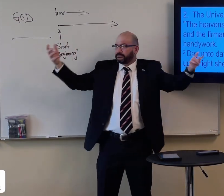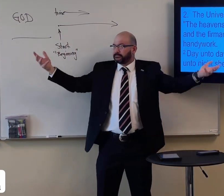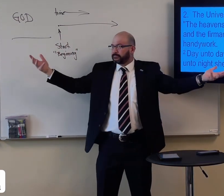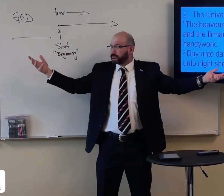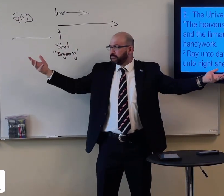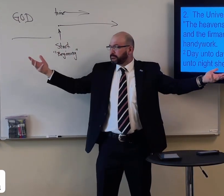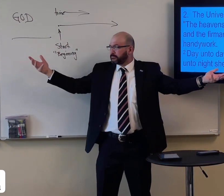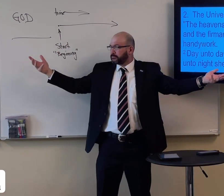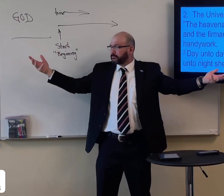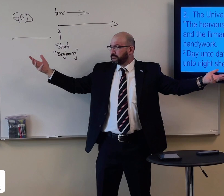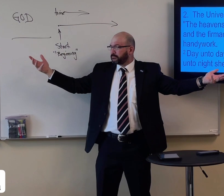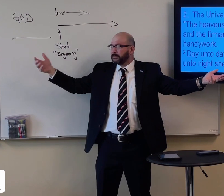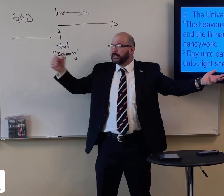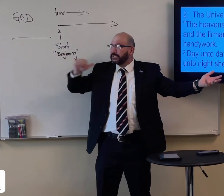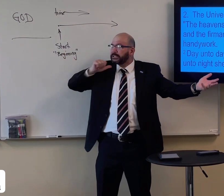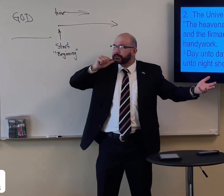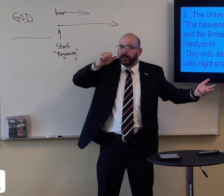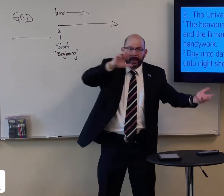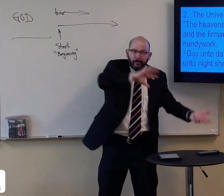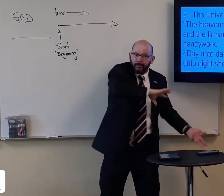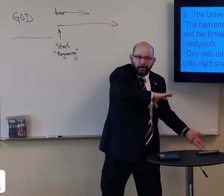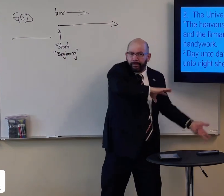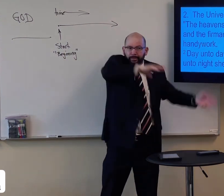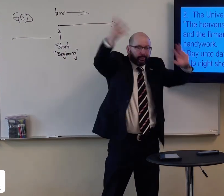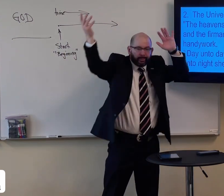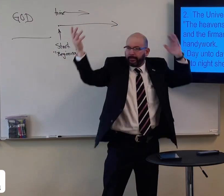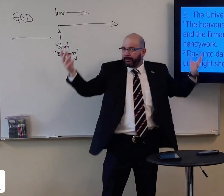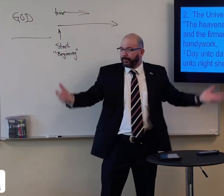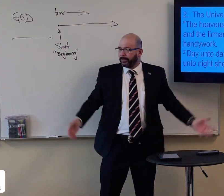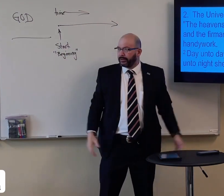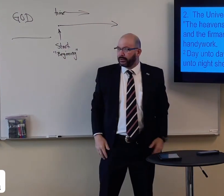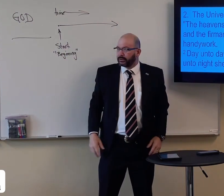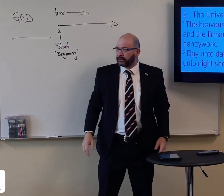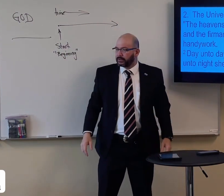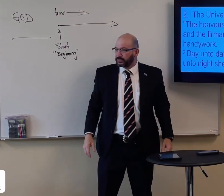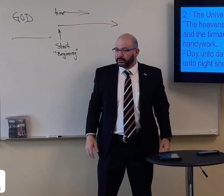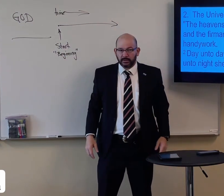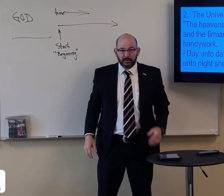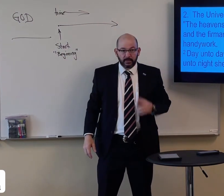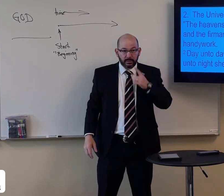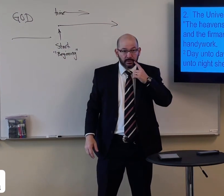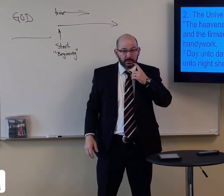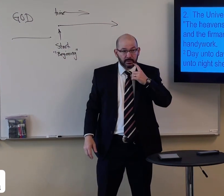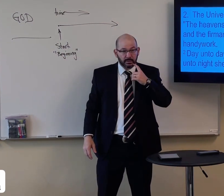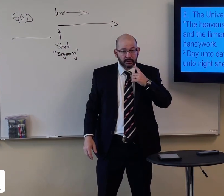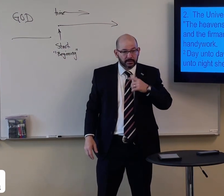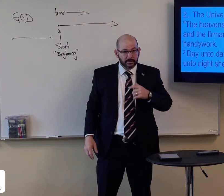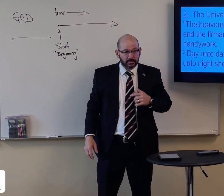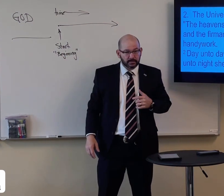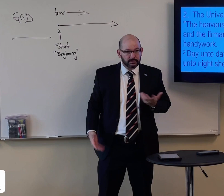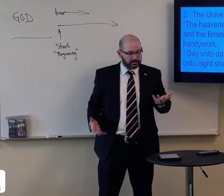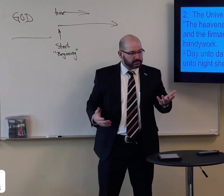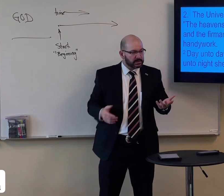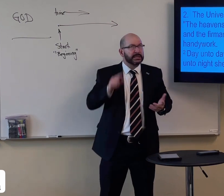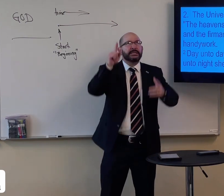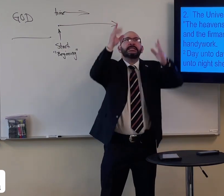He was in control of that creation process. It wasn't a confusing, it wasn't an explosion, wasn't an accident.